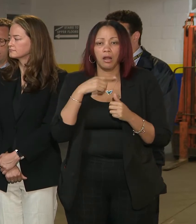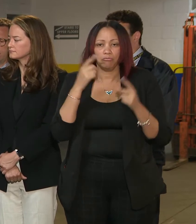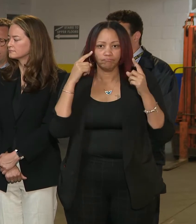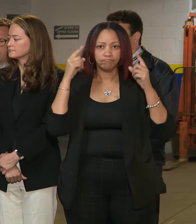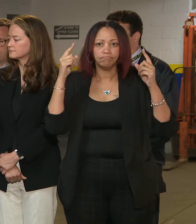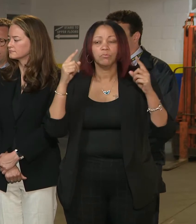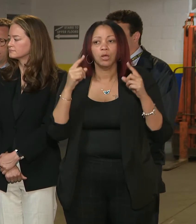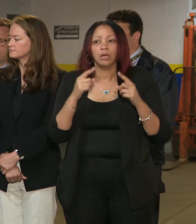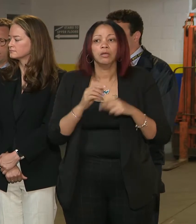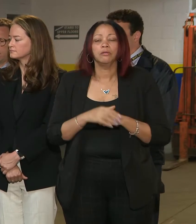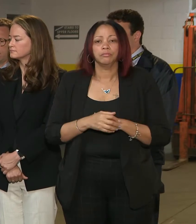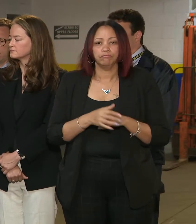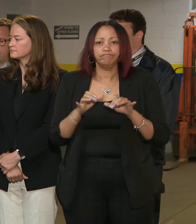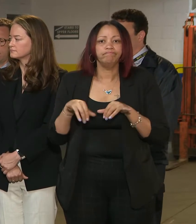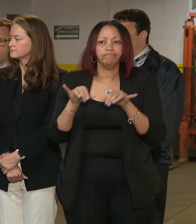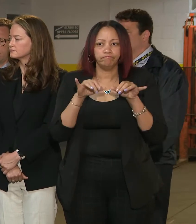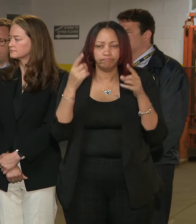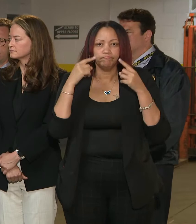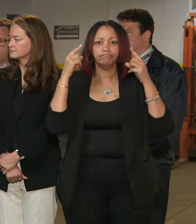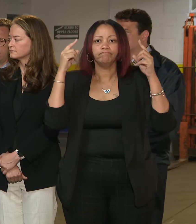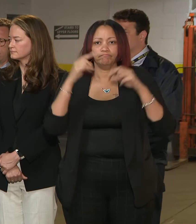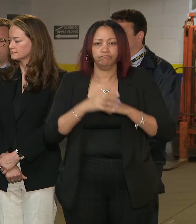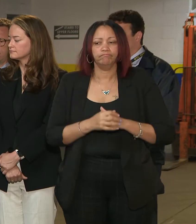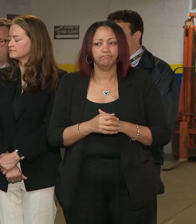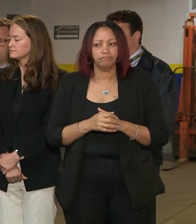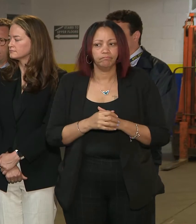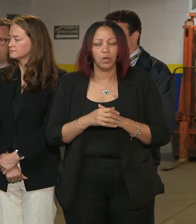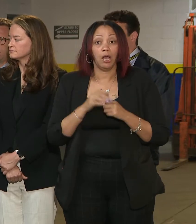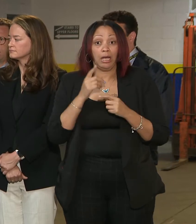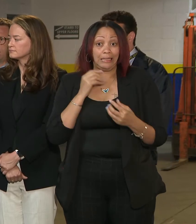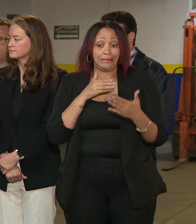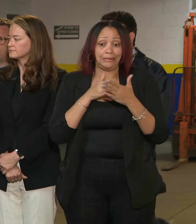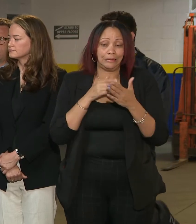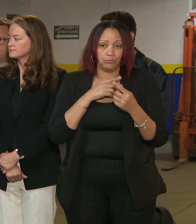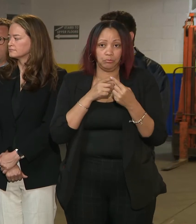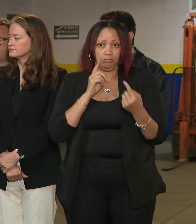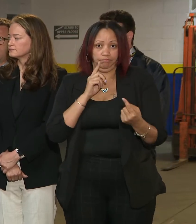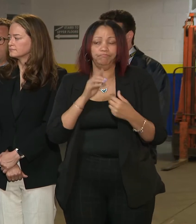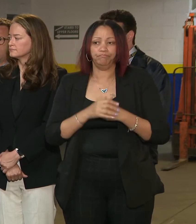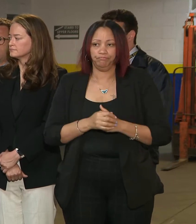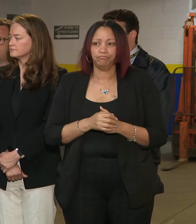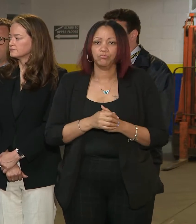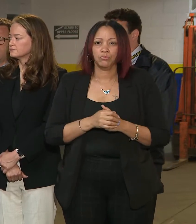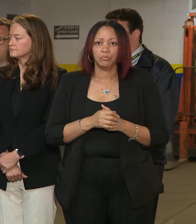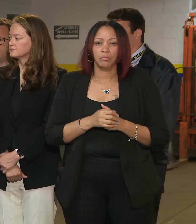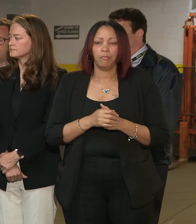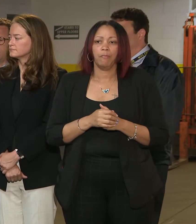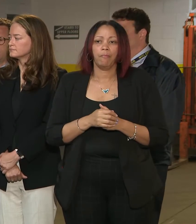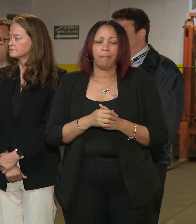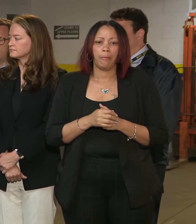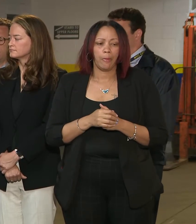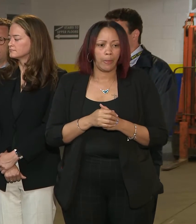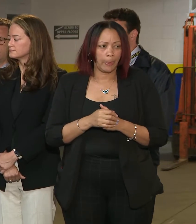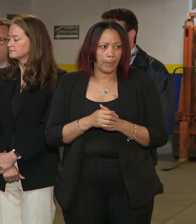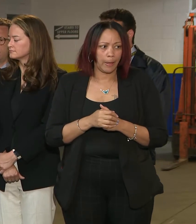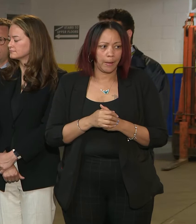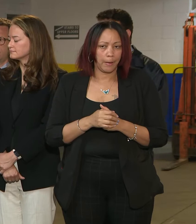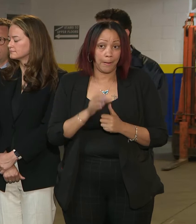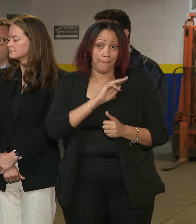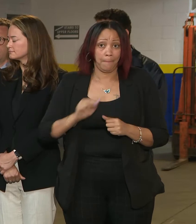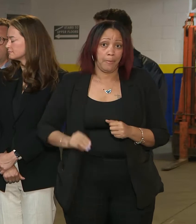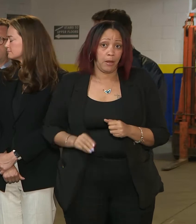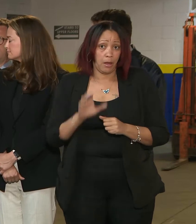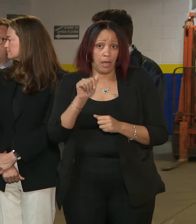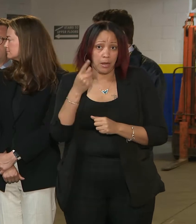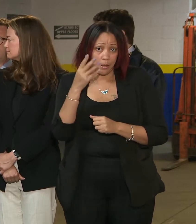our common victory over our common enemy. I wish just to thank Mayor Adams,